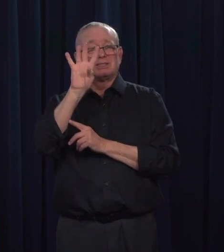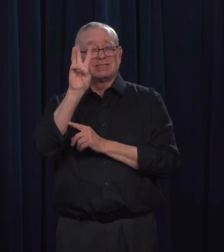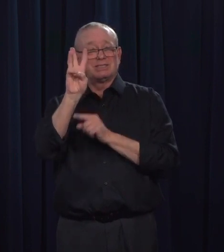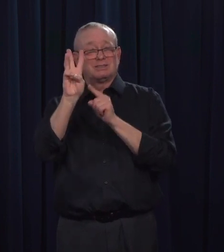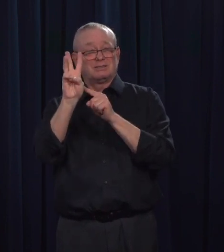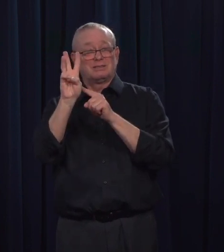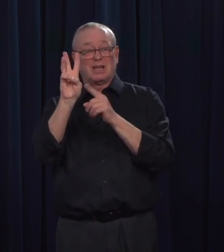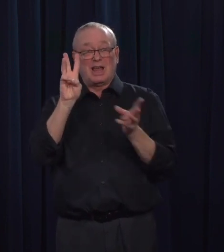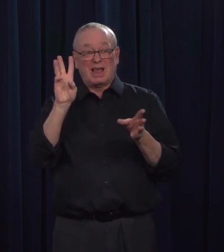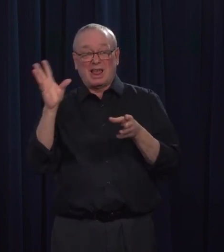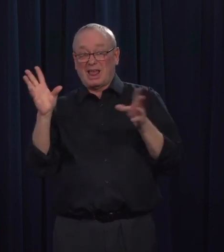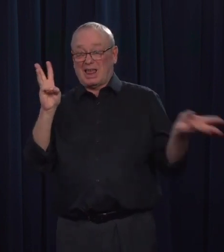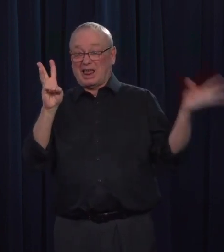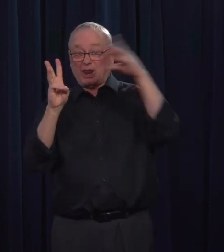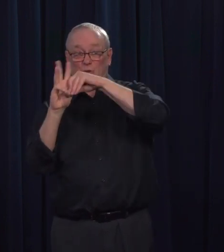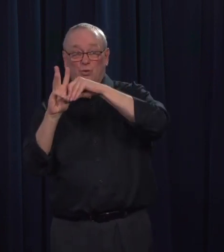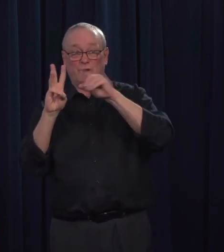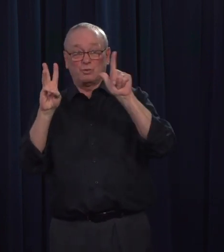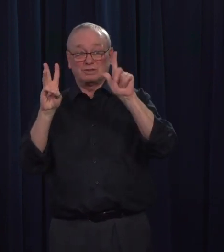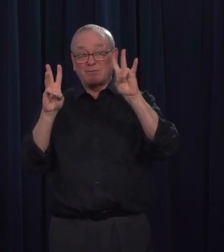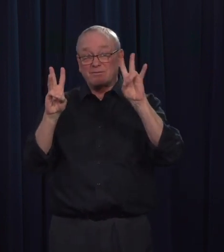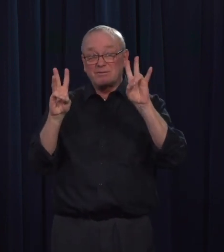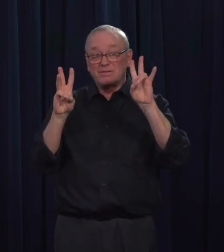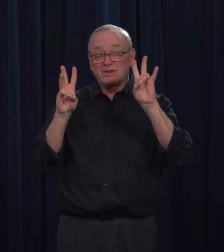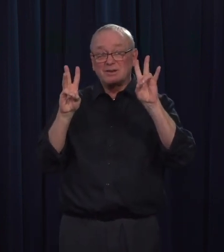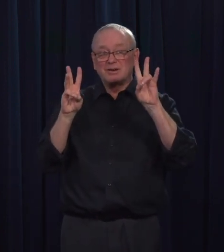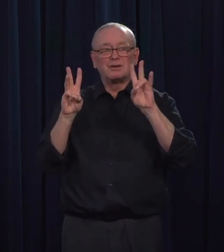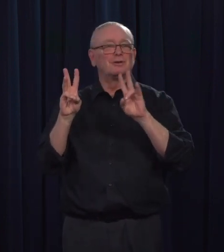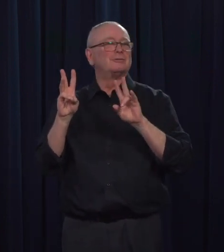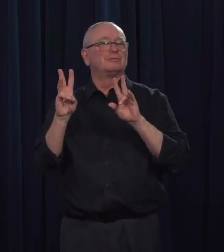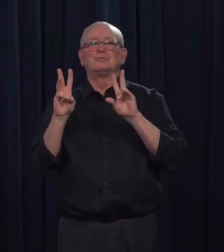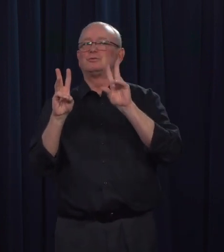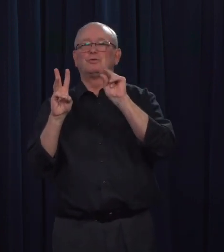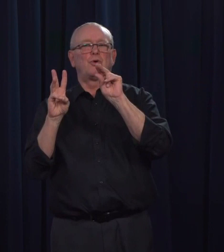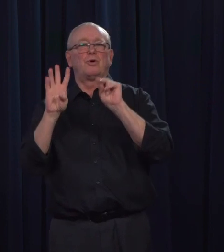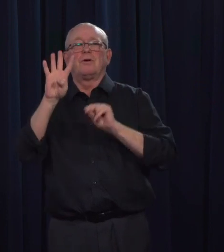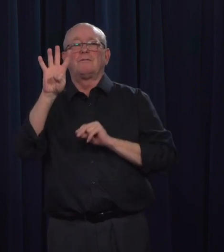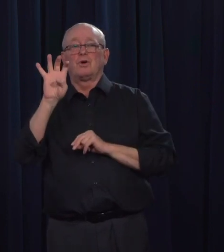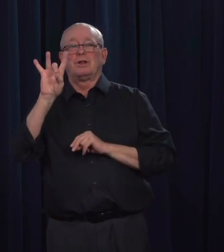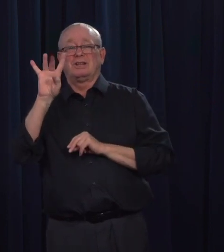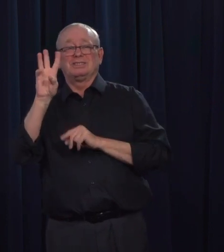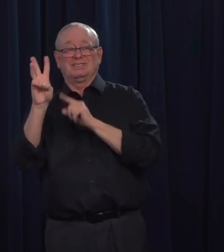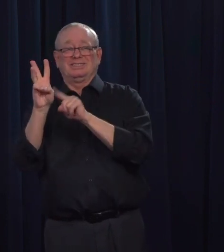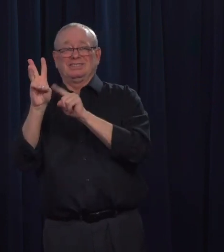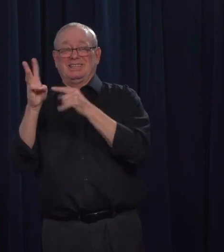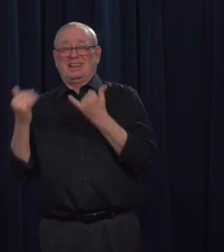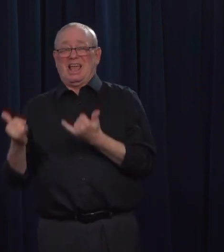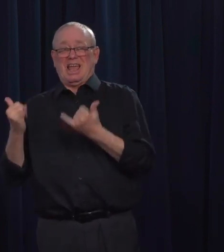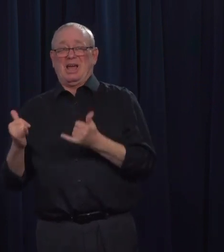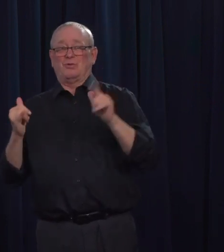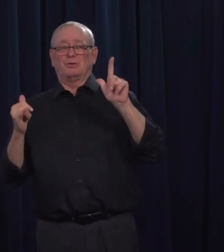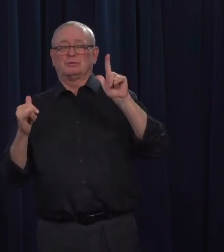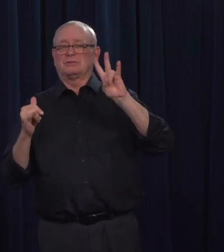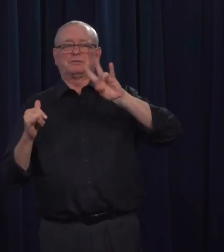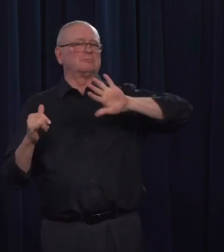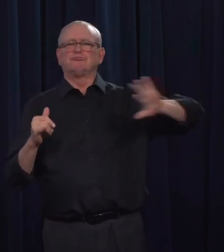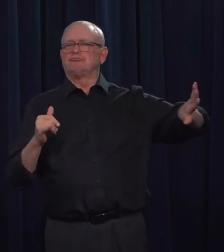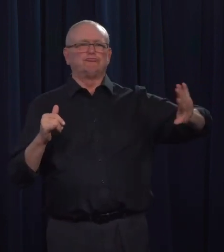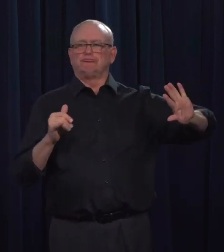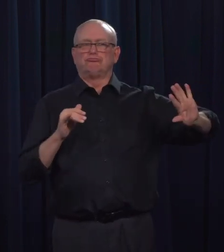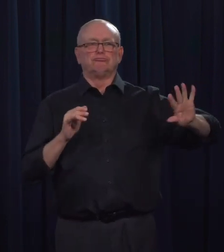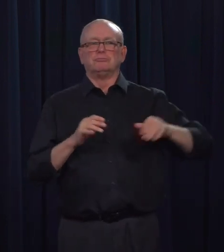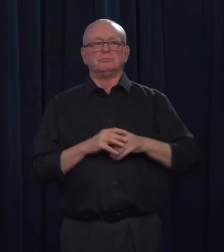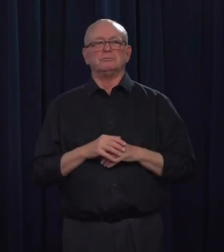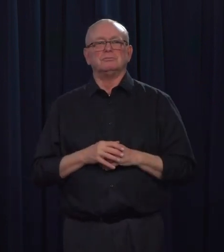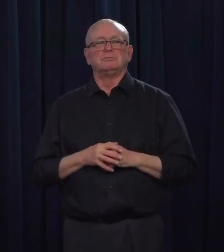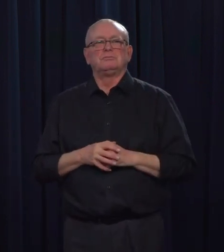meaning 486 is the total number of people currently infected with COVID? 486 is the total that have ever been a